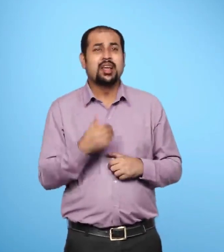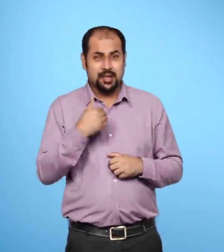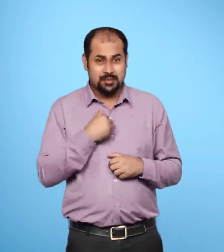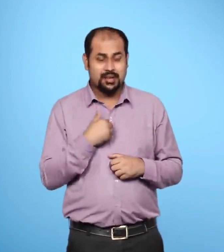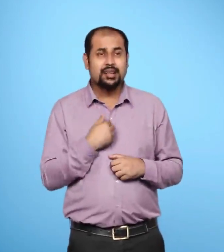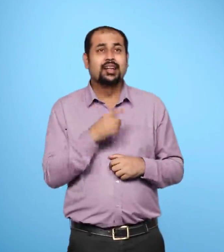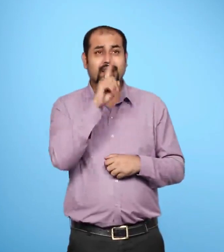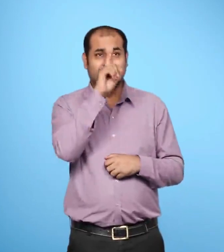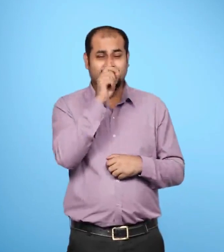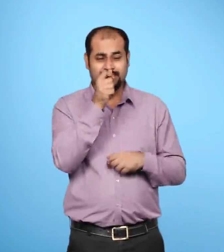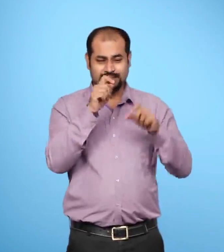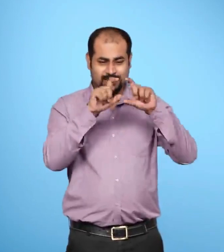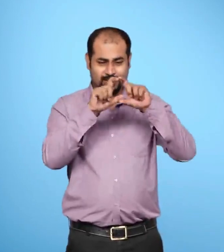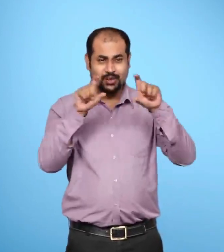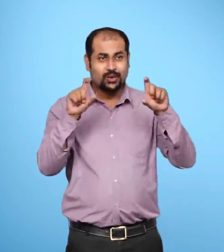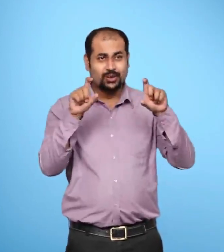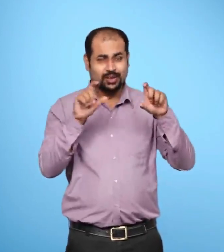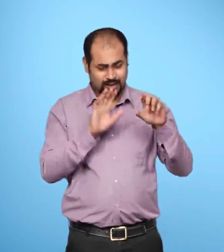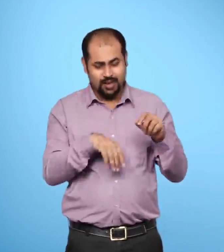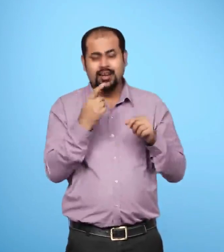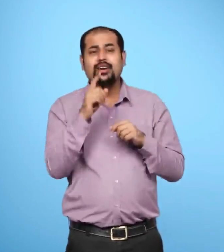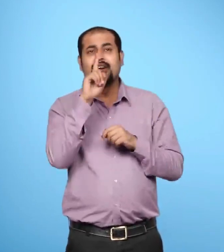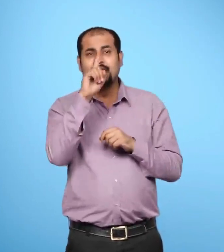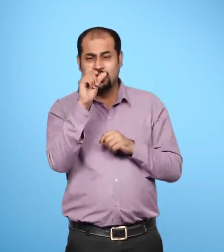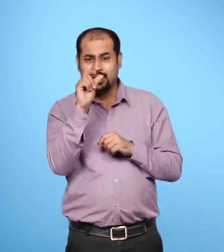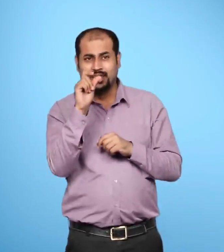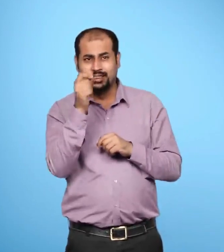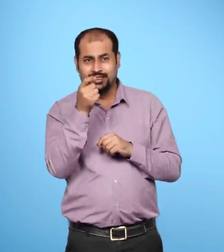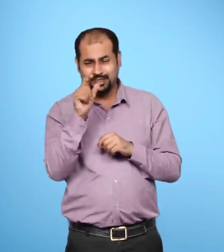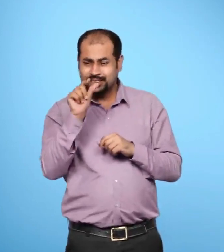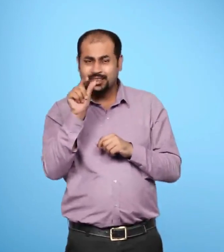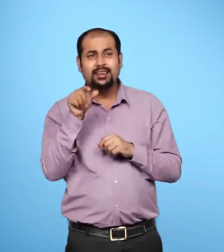I have just 10 rupee notes and 1 rupee coins.